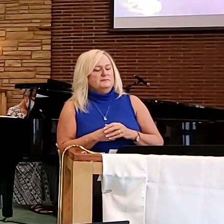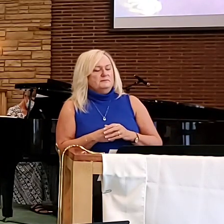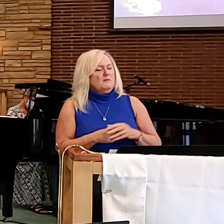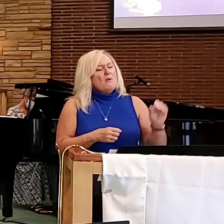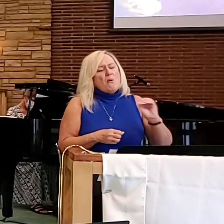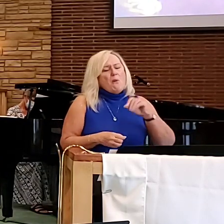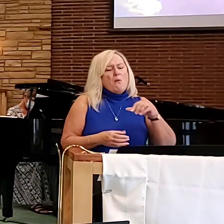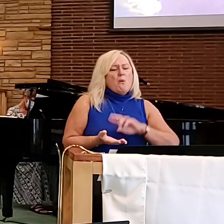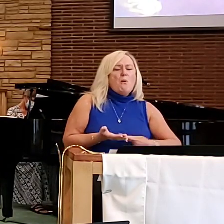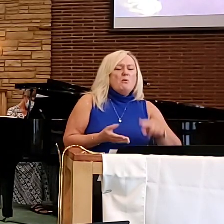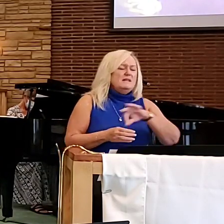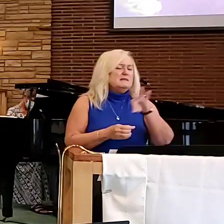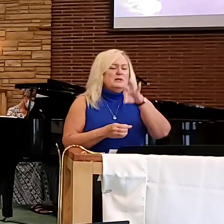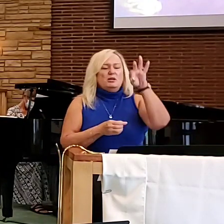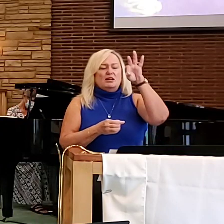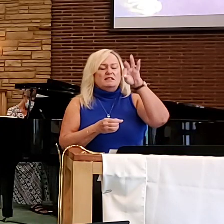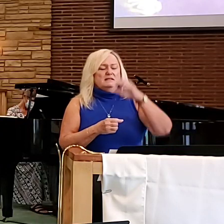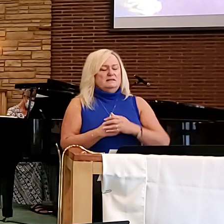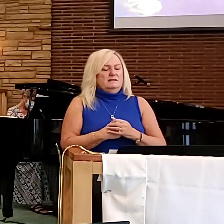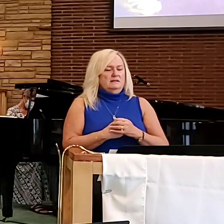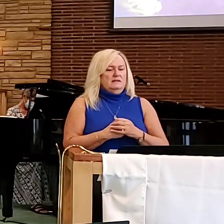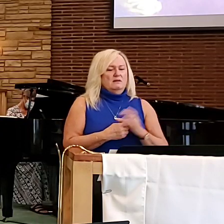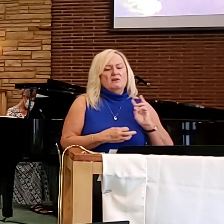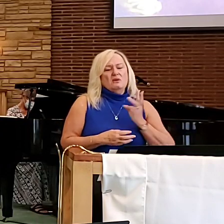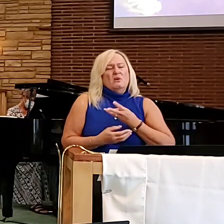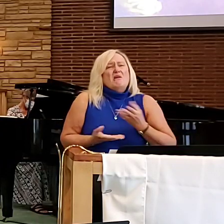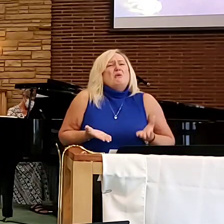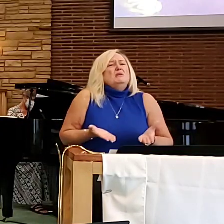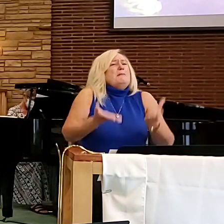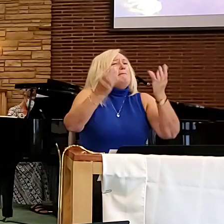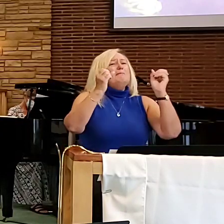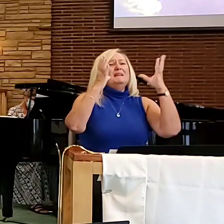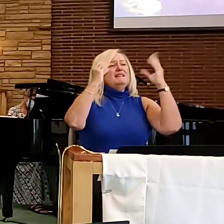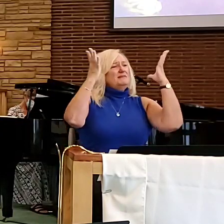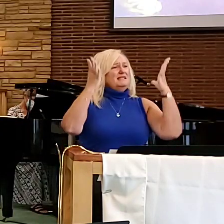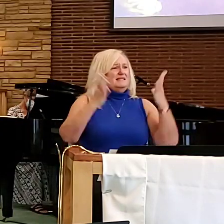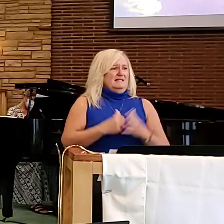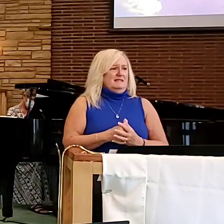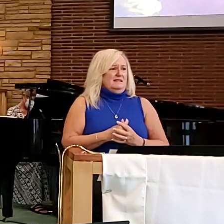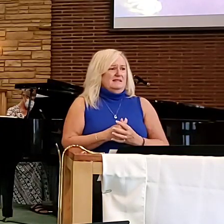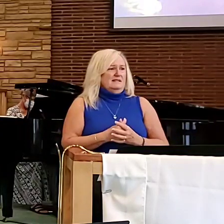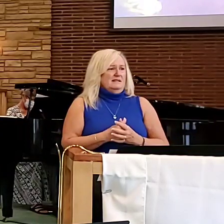O Holy Spirit, we hold up so many.